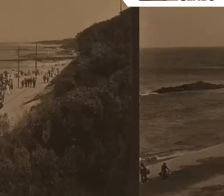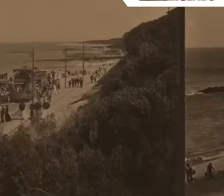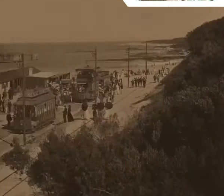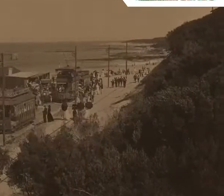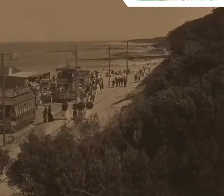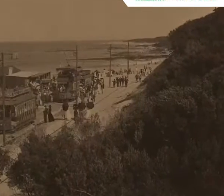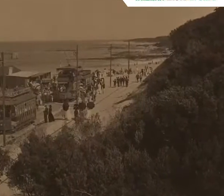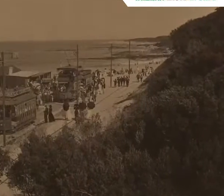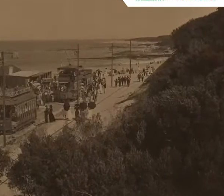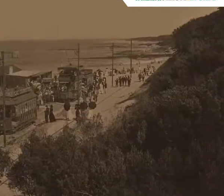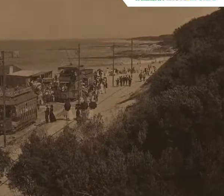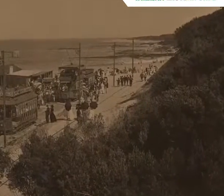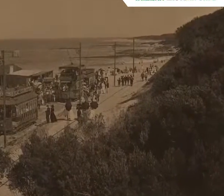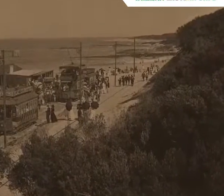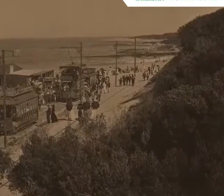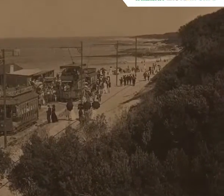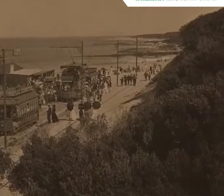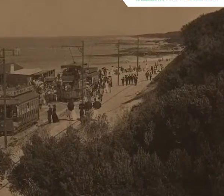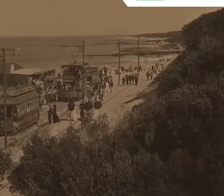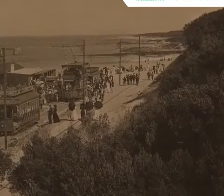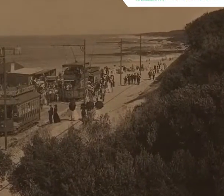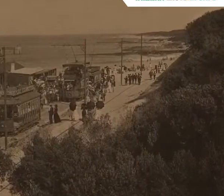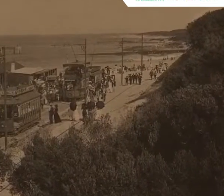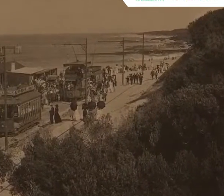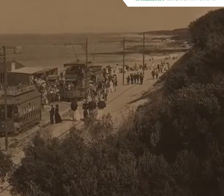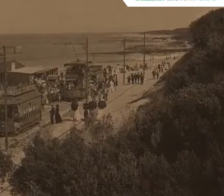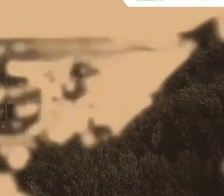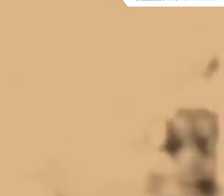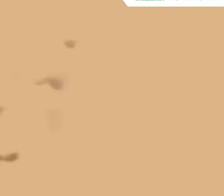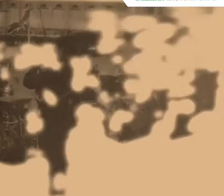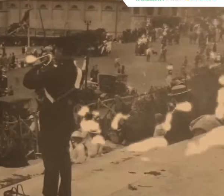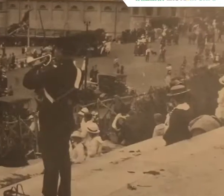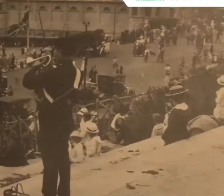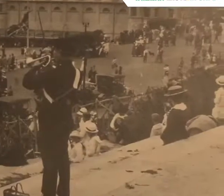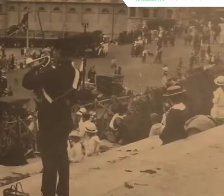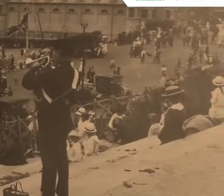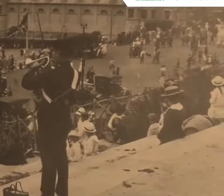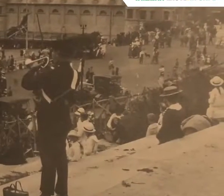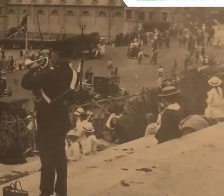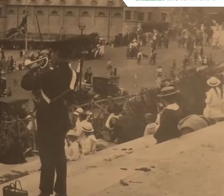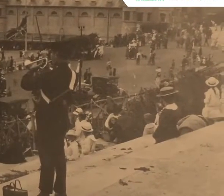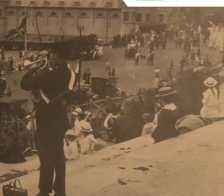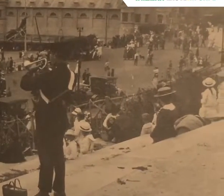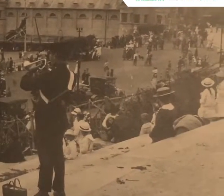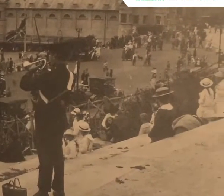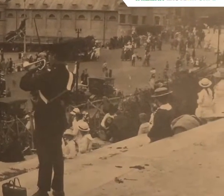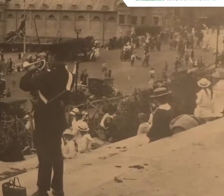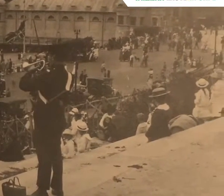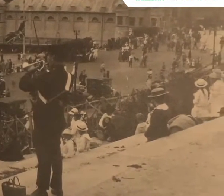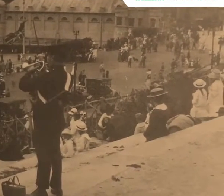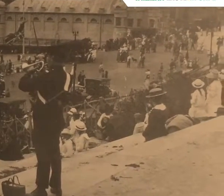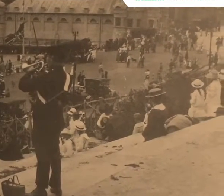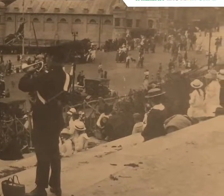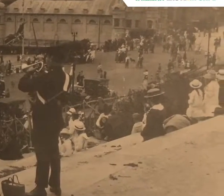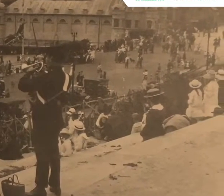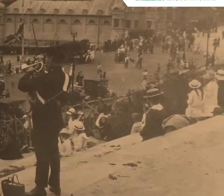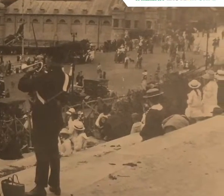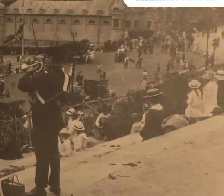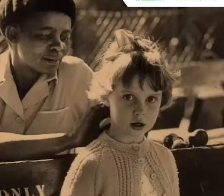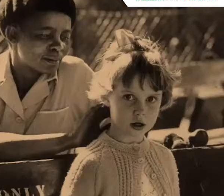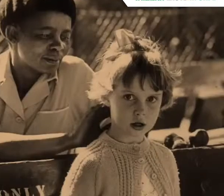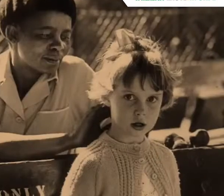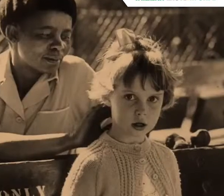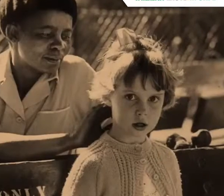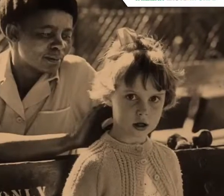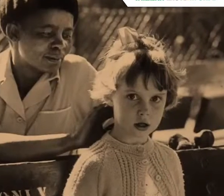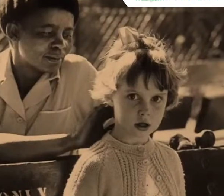known as Port Elizabeth. During the forced removals, Mama Lillian, along with her family, was relocated to